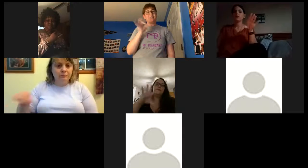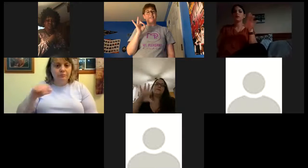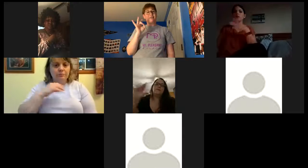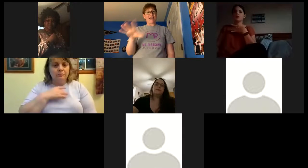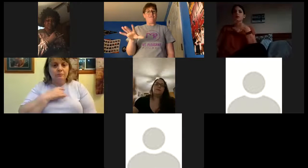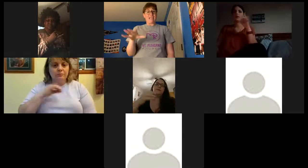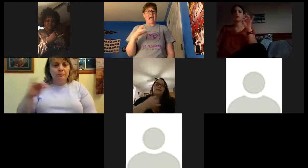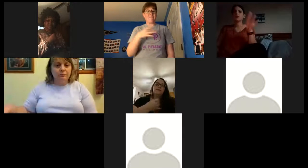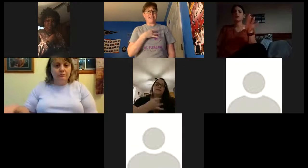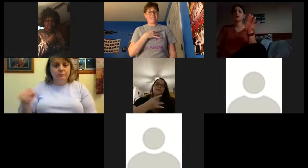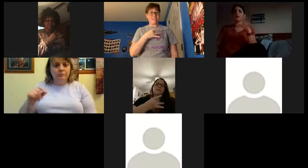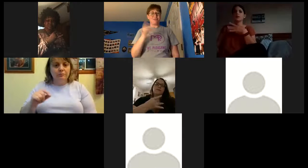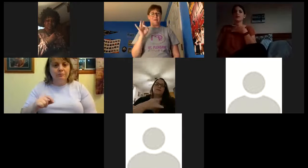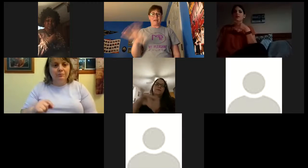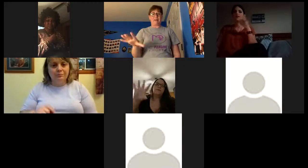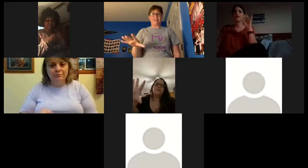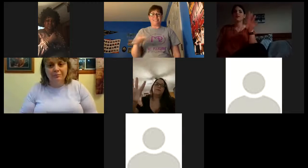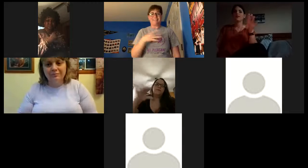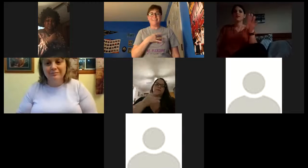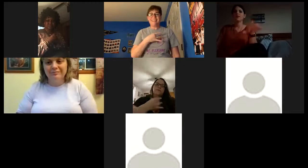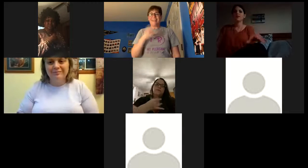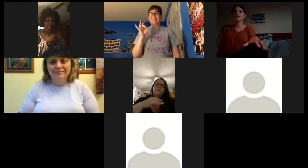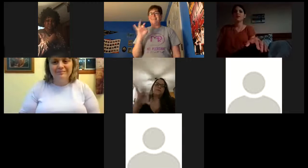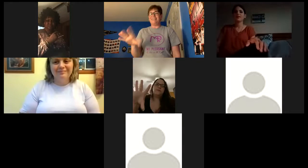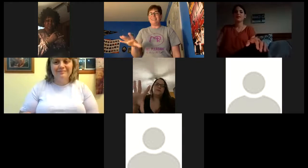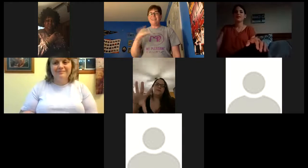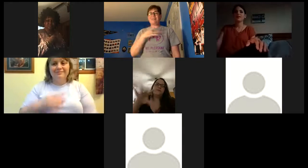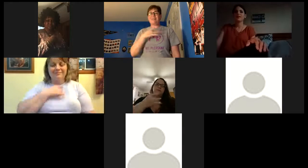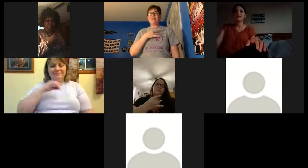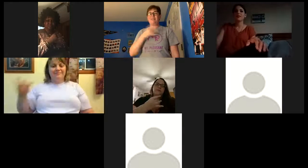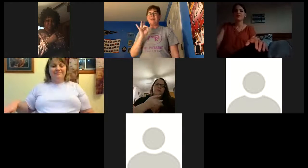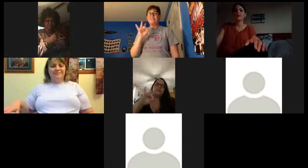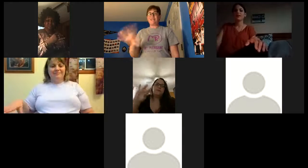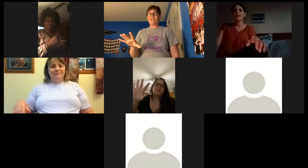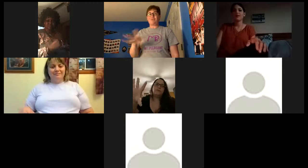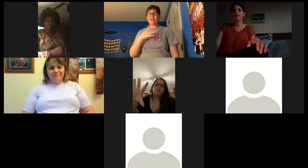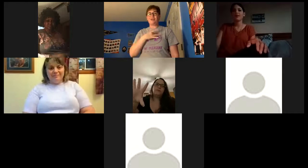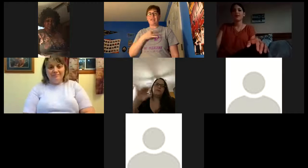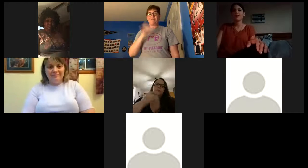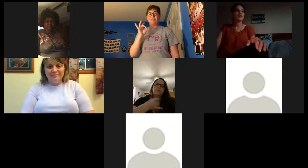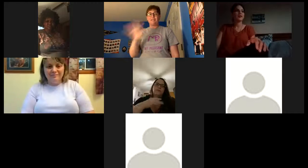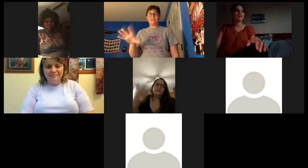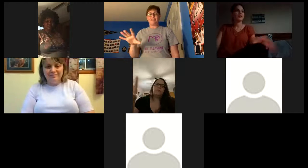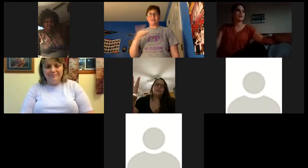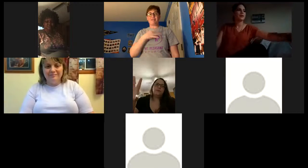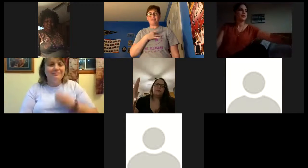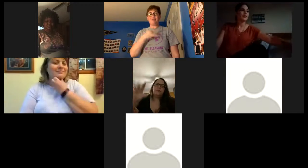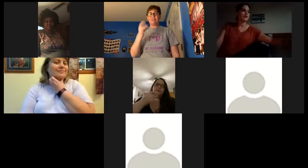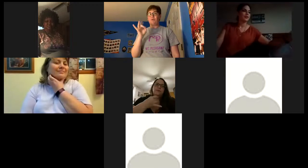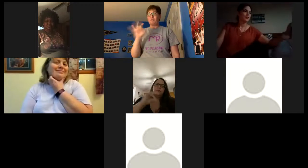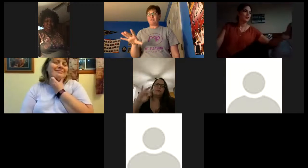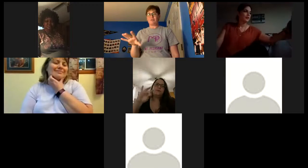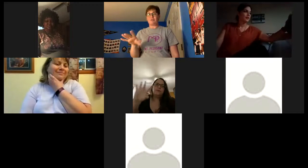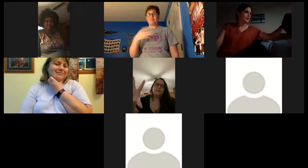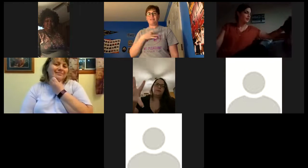know, is sitting there laughing at me because she knows my parents. Anyways, that'll be a good conversation when y'all go camping again sometimes, Linda, with